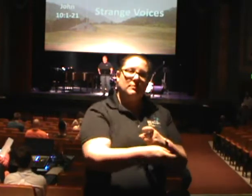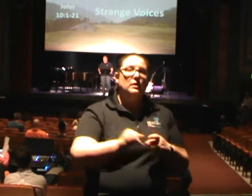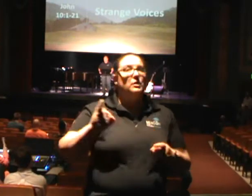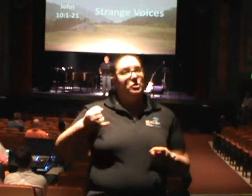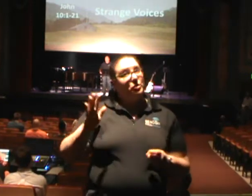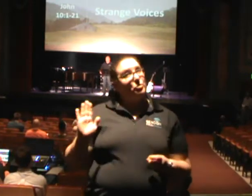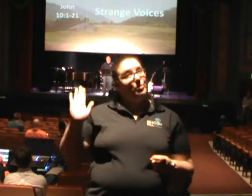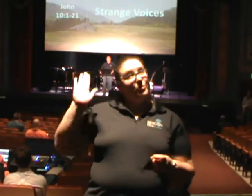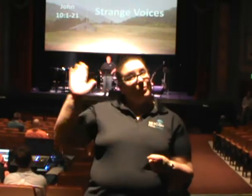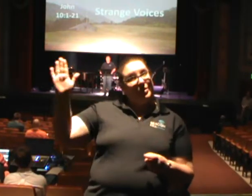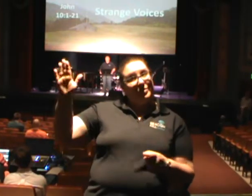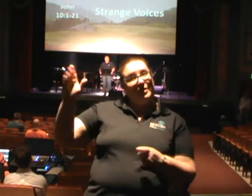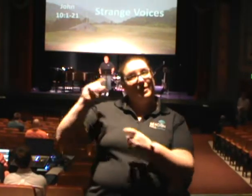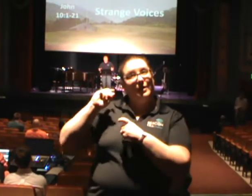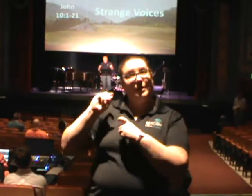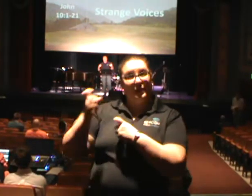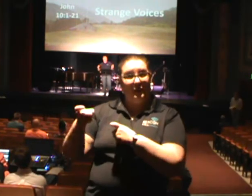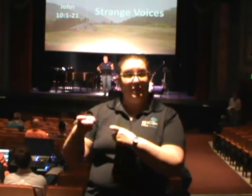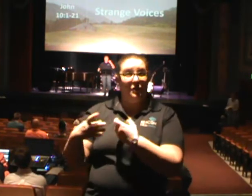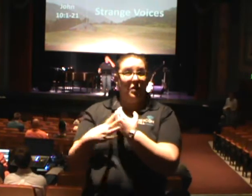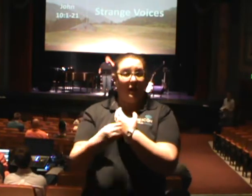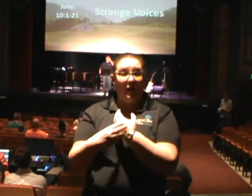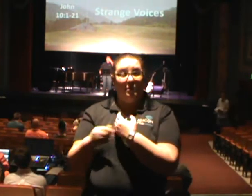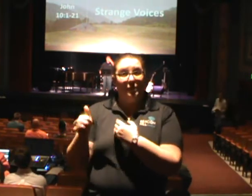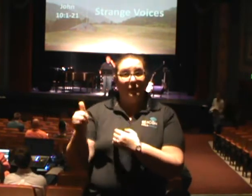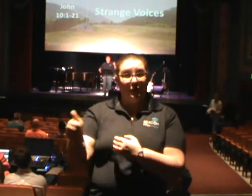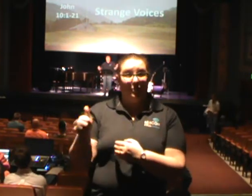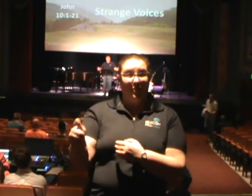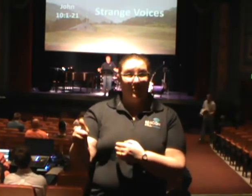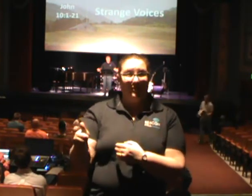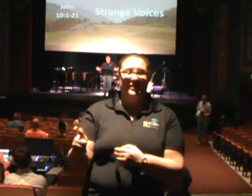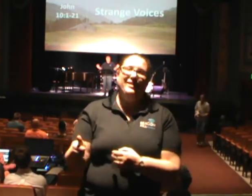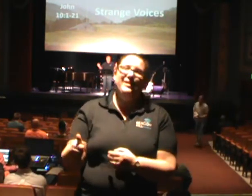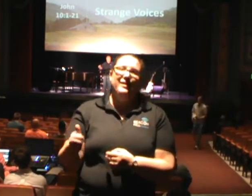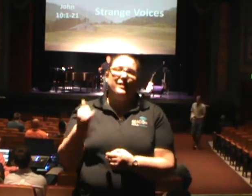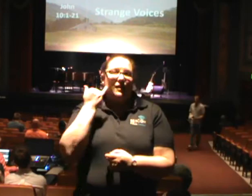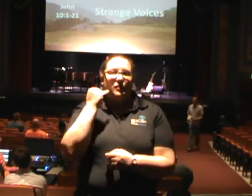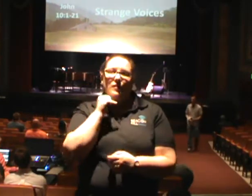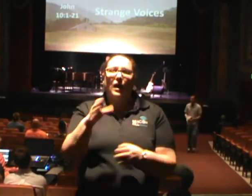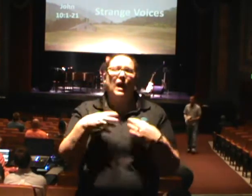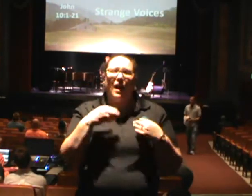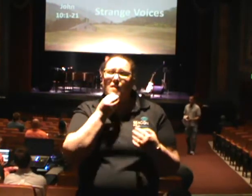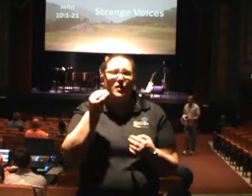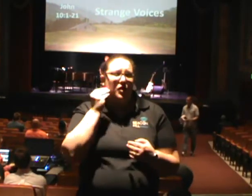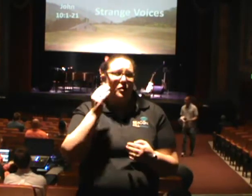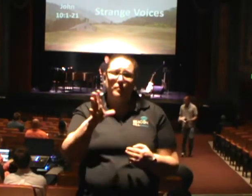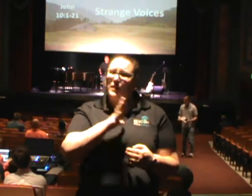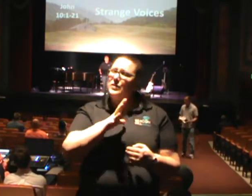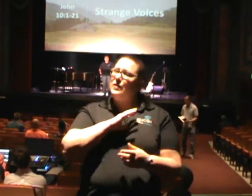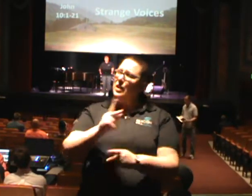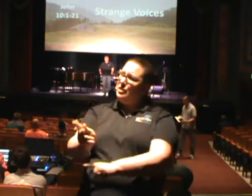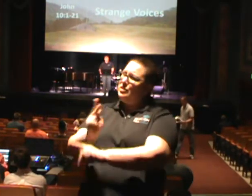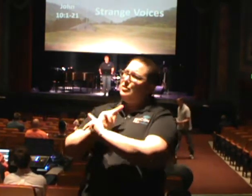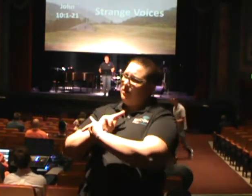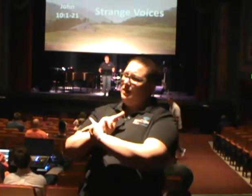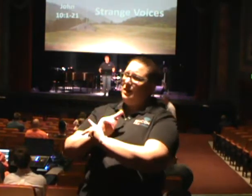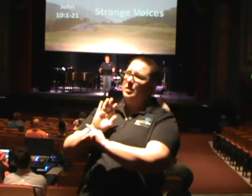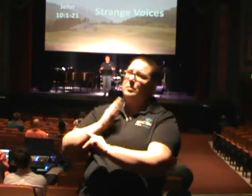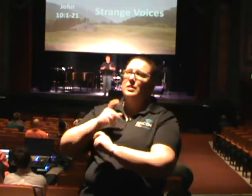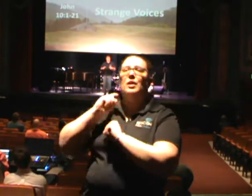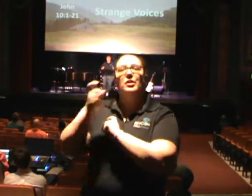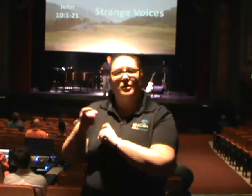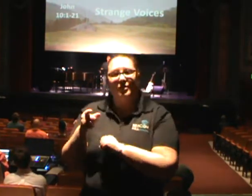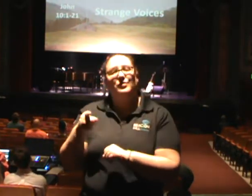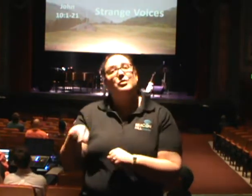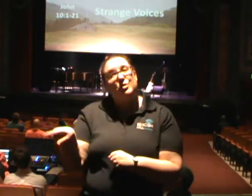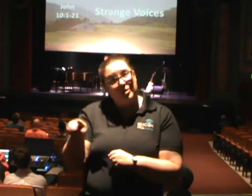and they'll bring you a copy of God's Word to you. If you don't have a copy of God's Word at home, please take it with you as our gift to you this morning. Also,